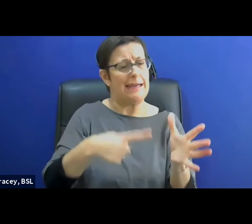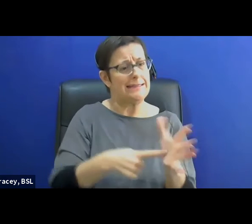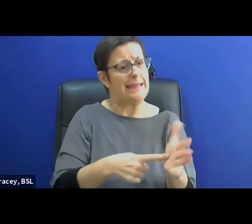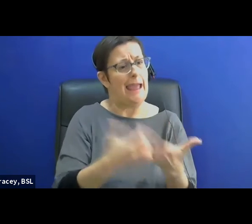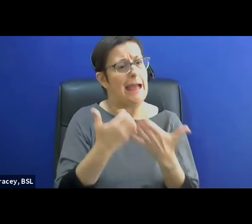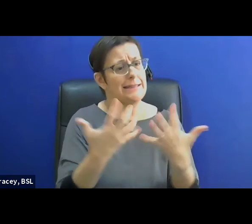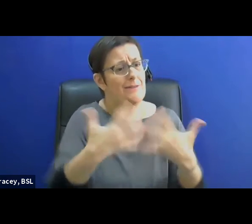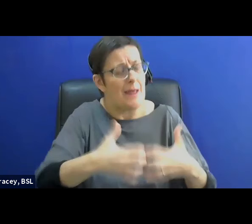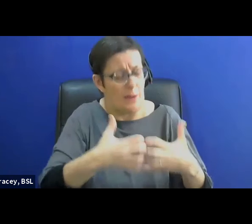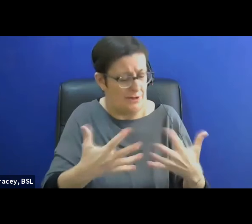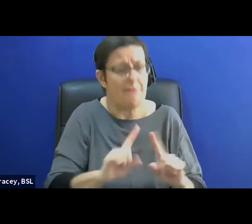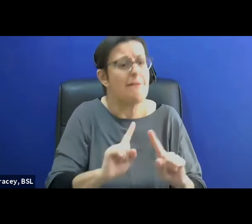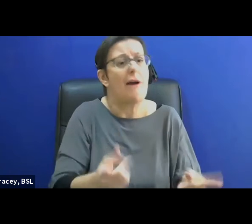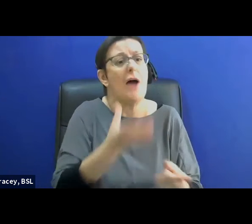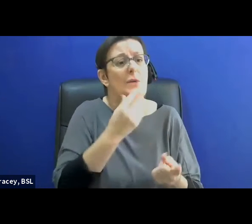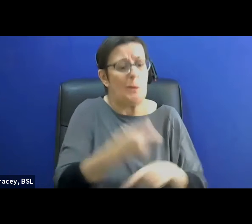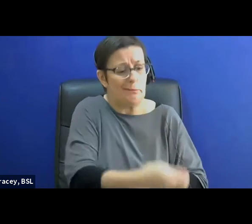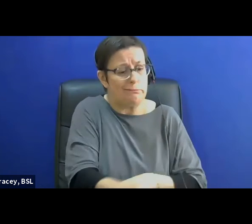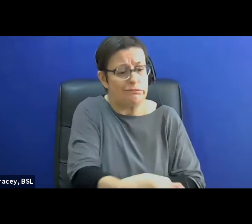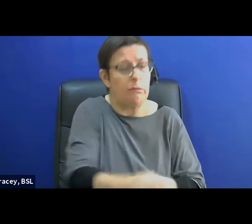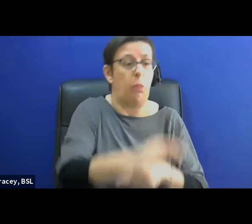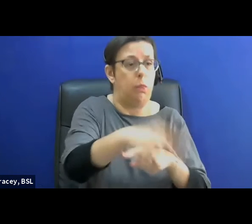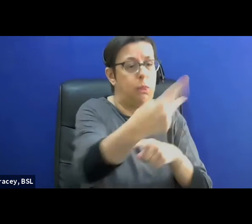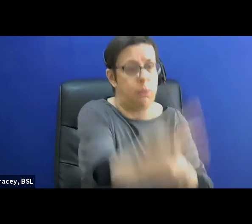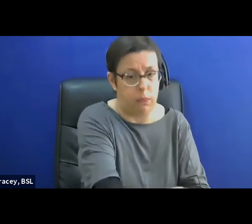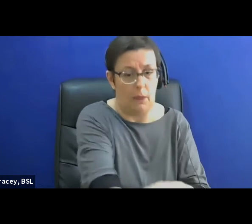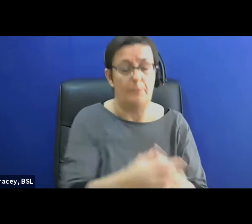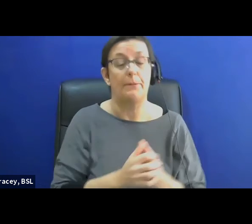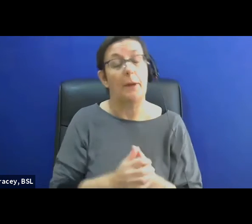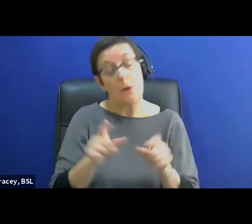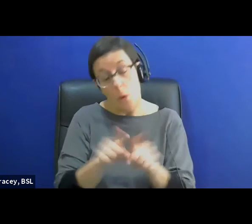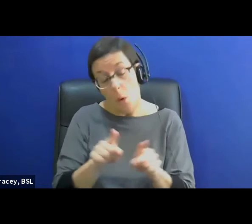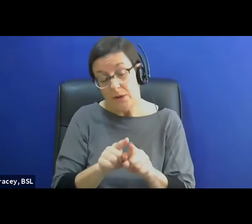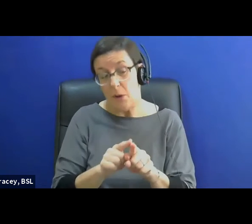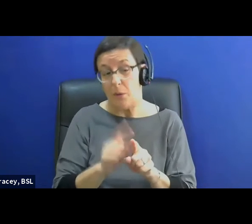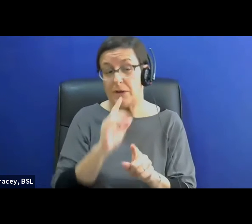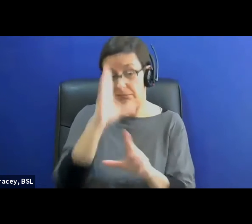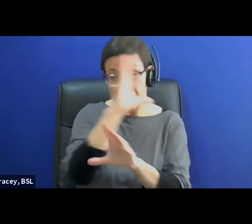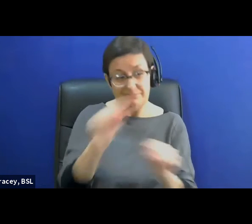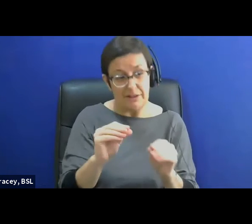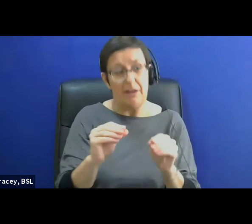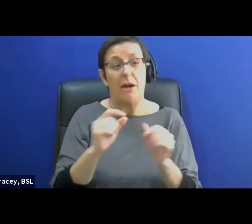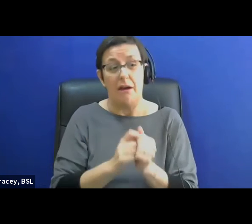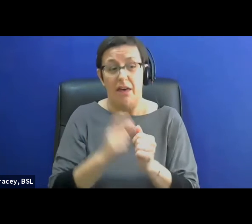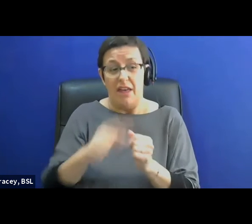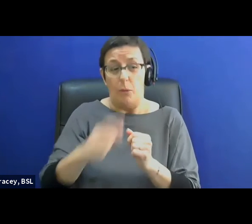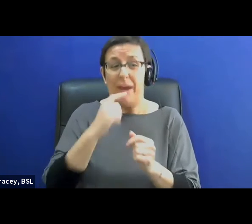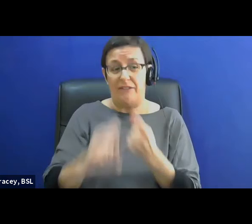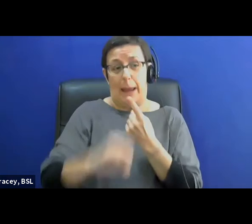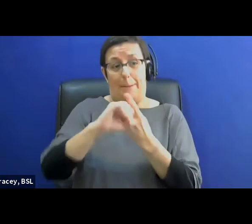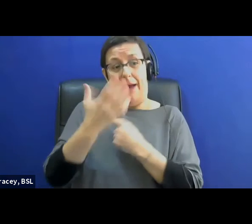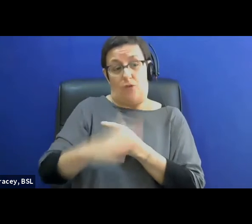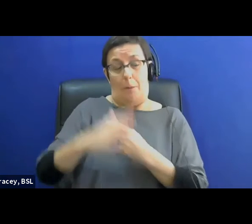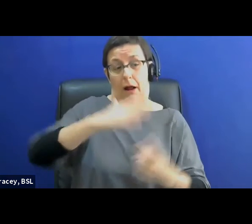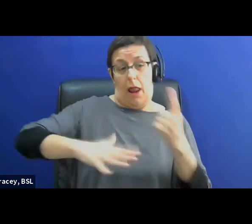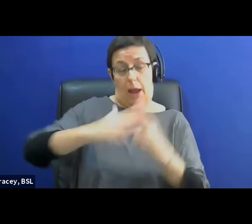built environment in accessibility is also impacted by climate. Mongolia has an extreme climate, and in the winter, snow